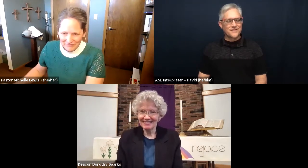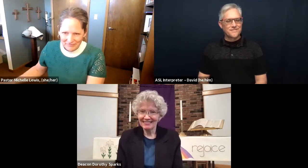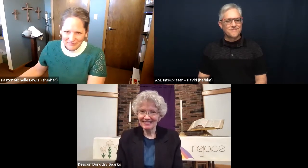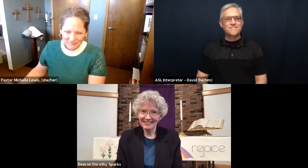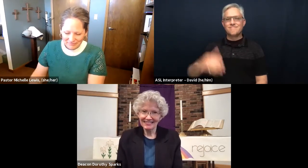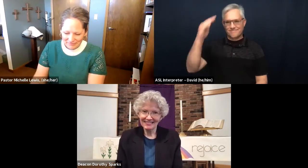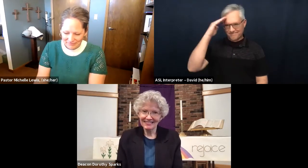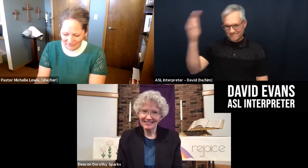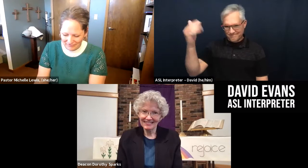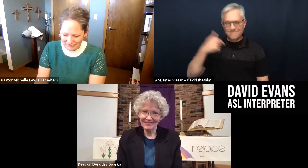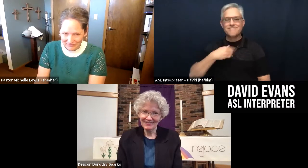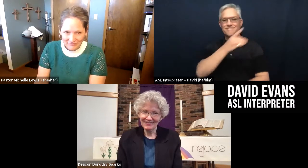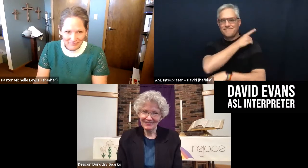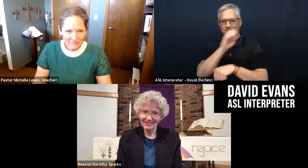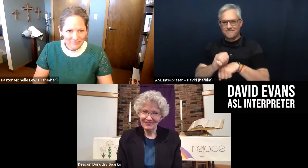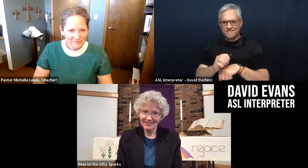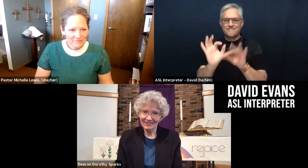us.